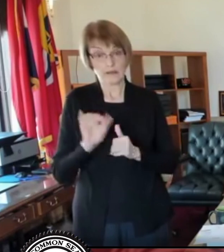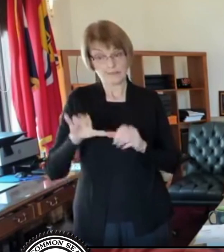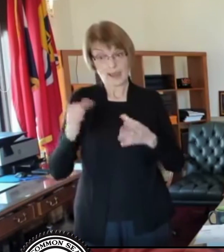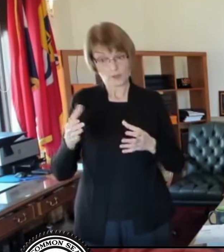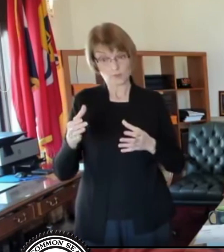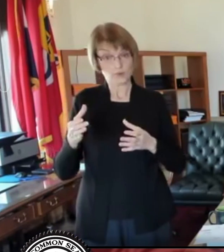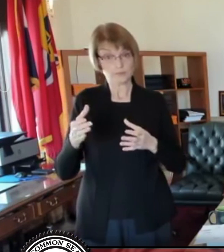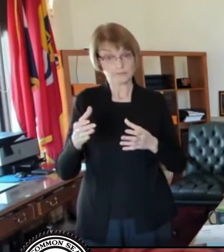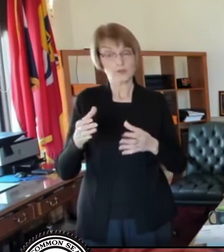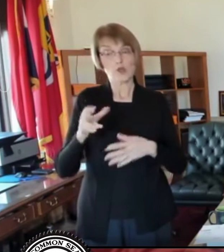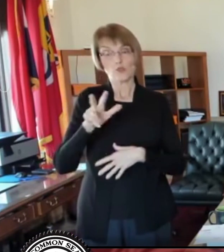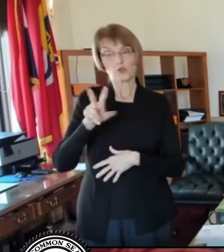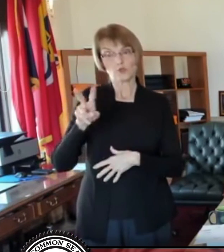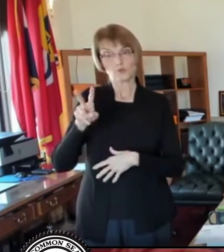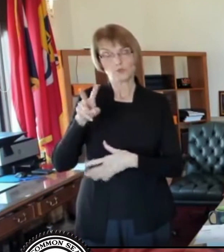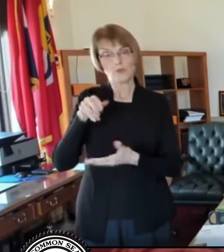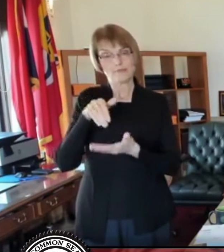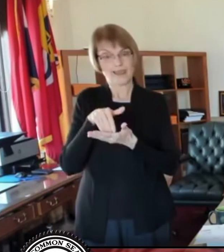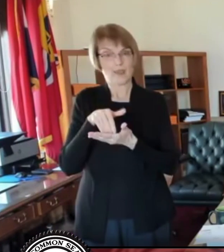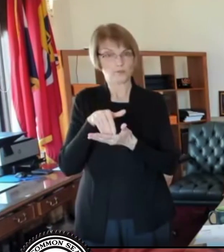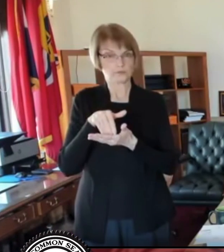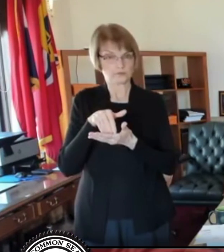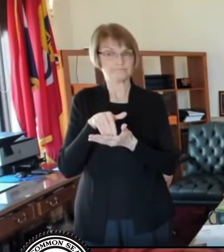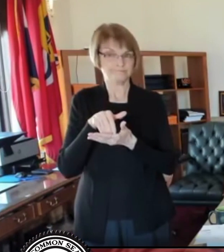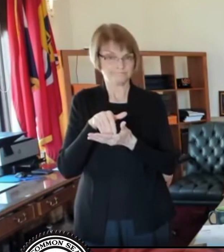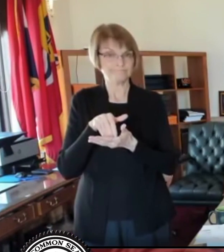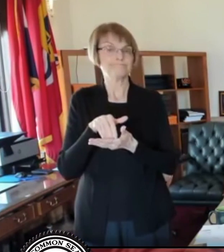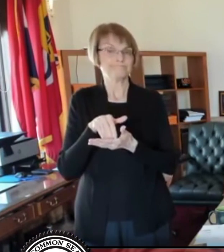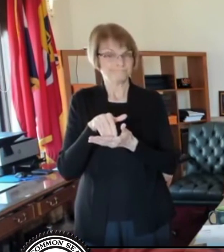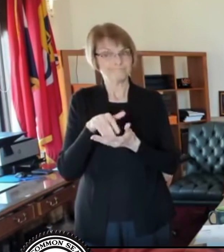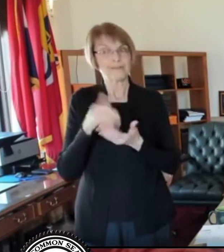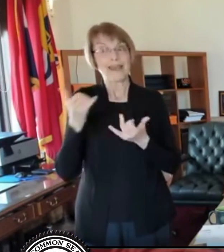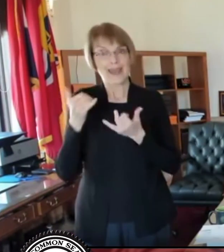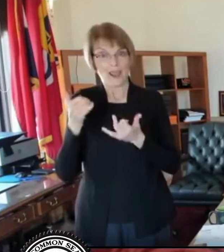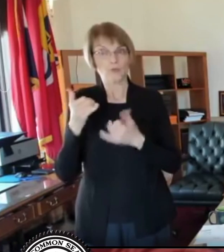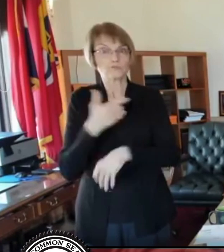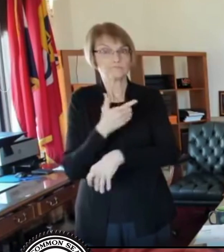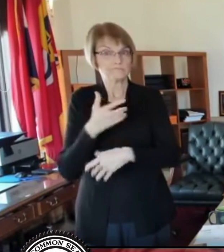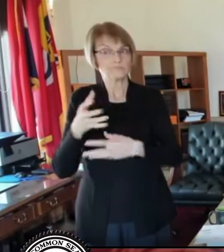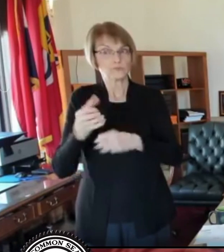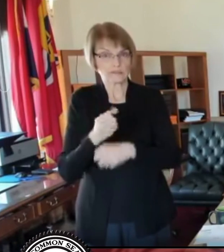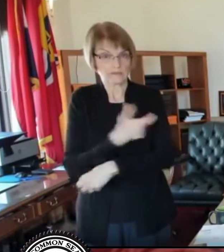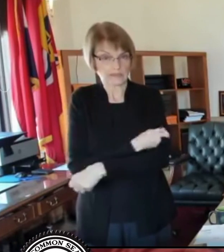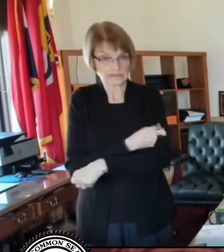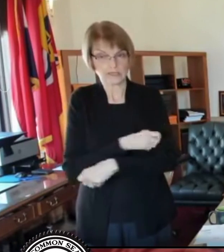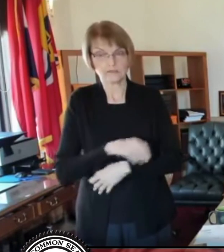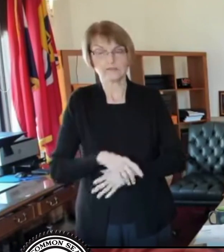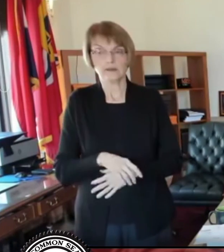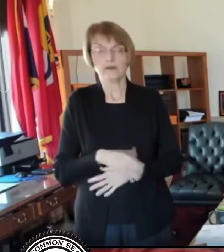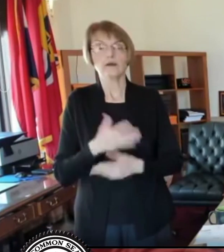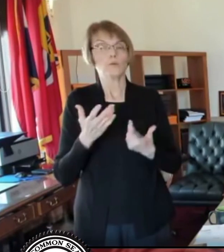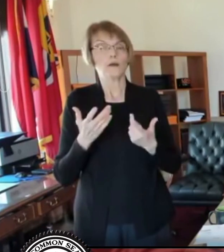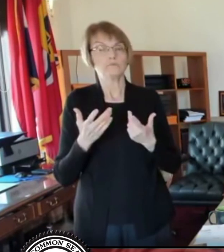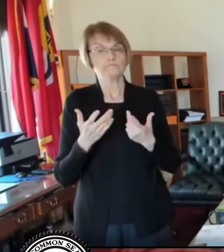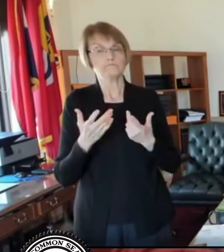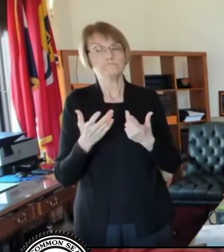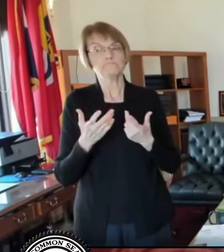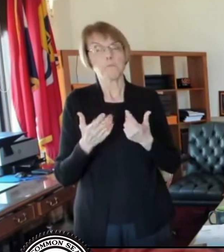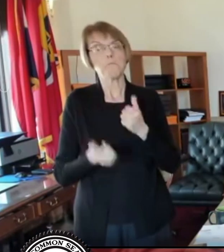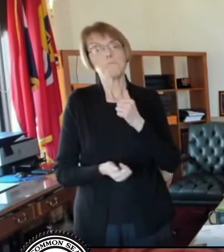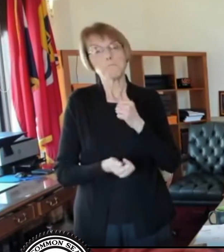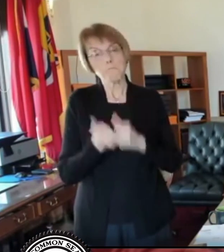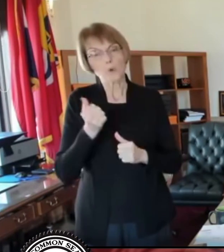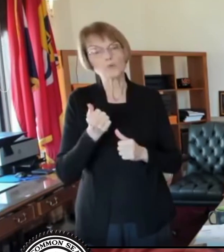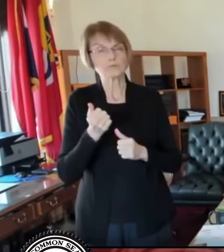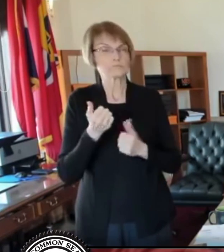32,000 have received or are in the process of receiving their vaccination. In other words, they've gotten 1 and some of them have gotten 2